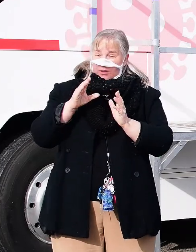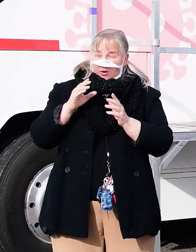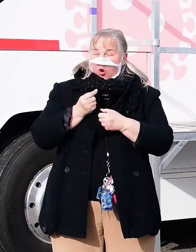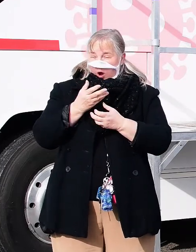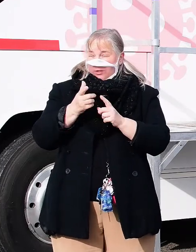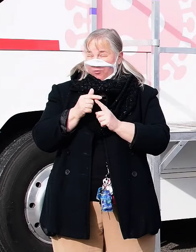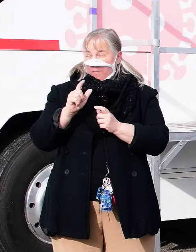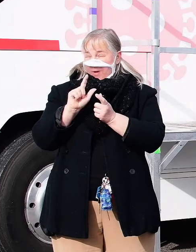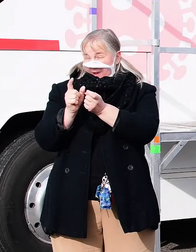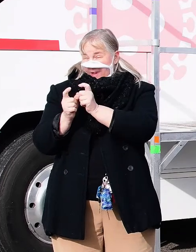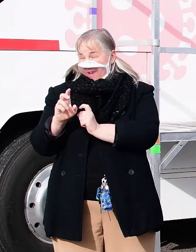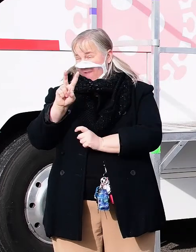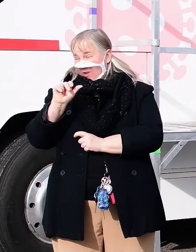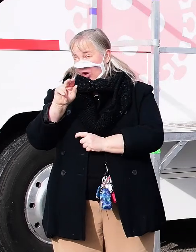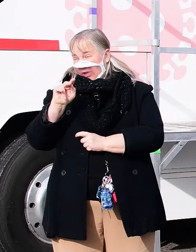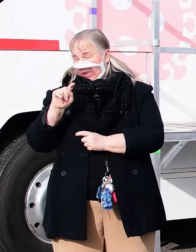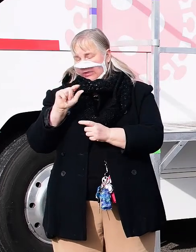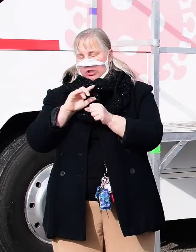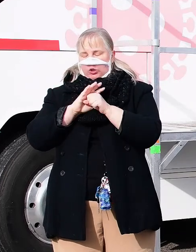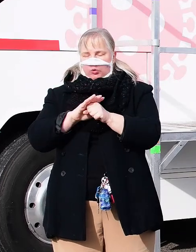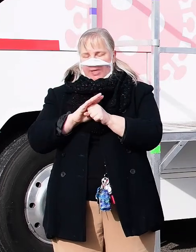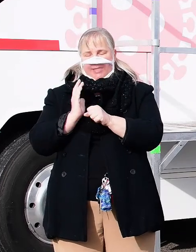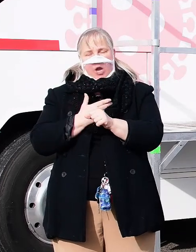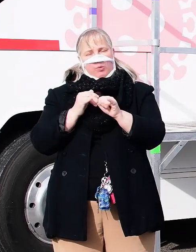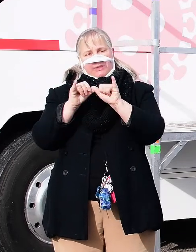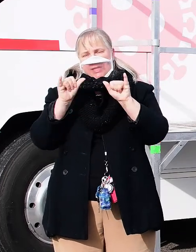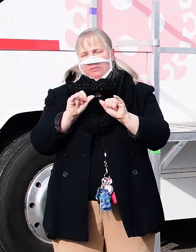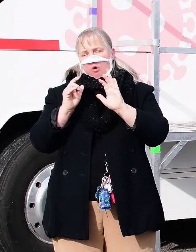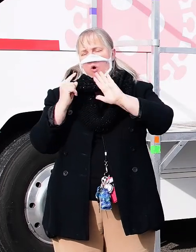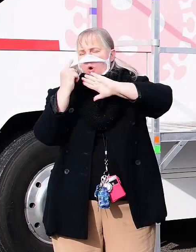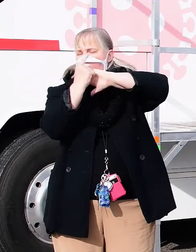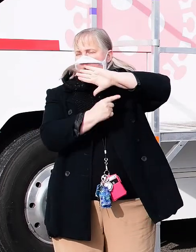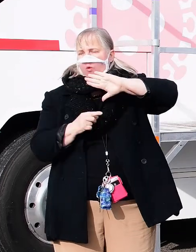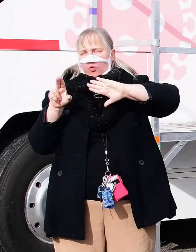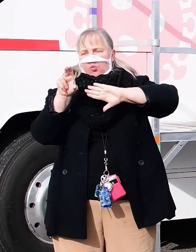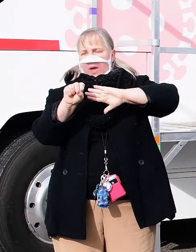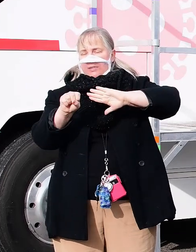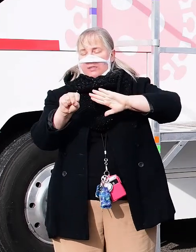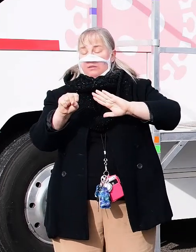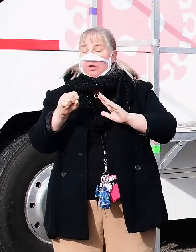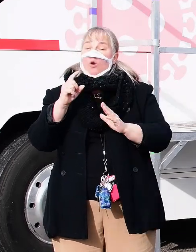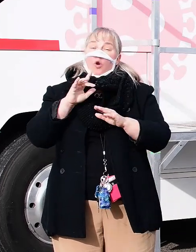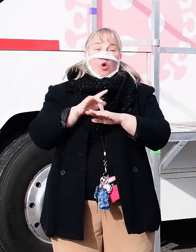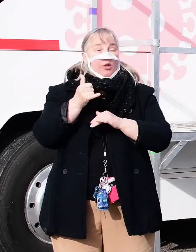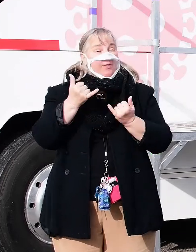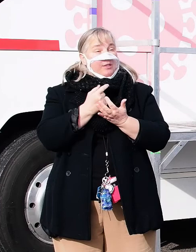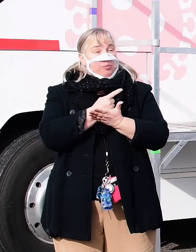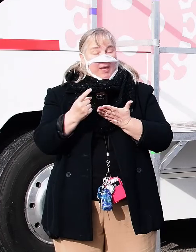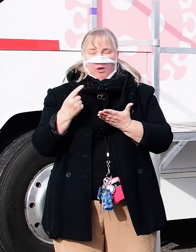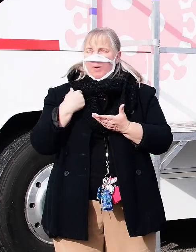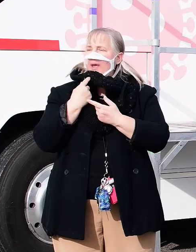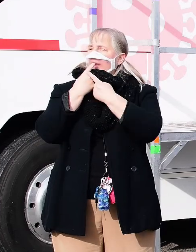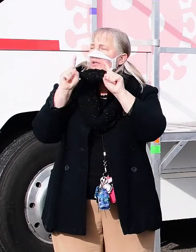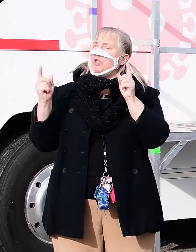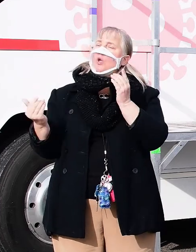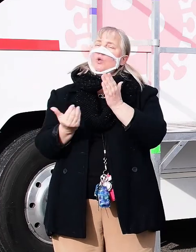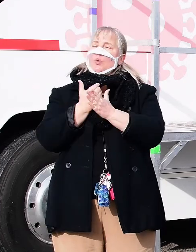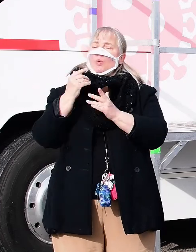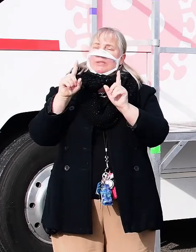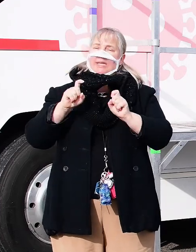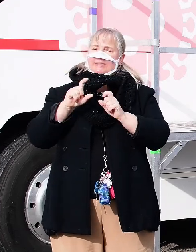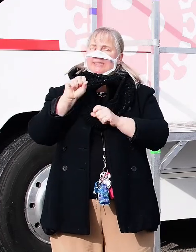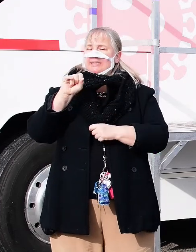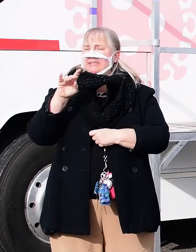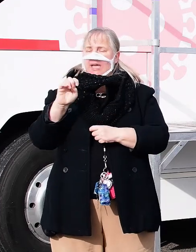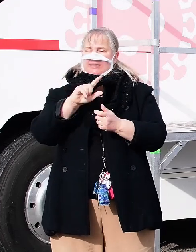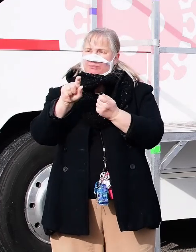stressed our system nationwide. Earlier this week, we announced a new testing site